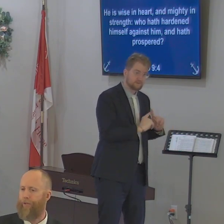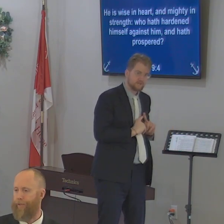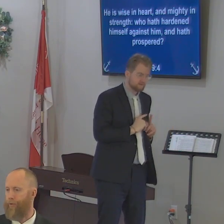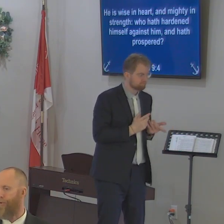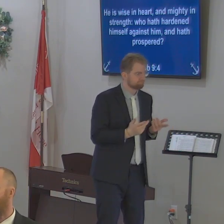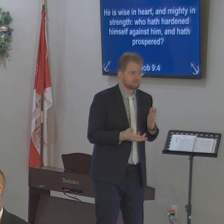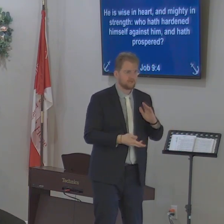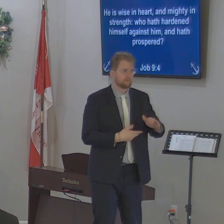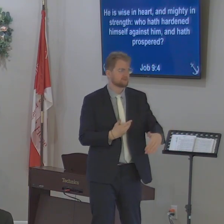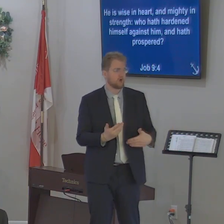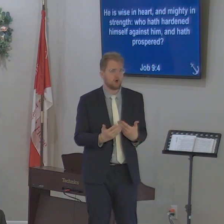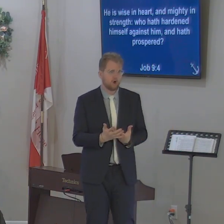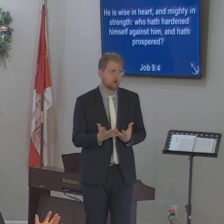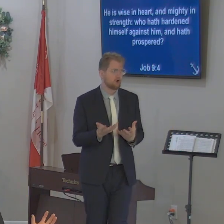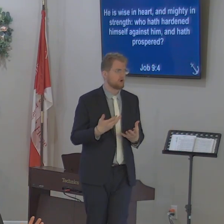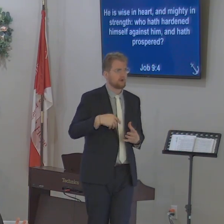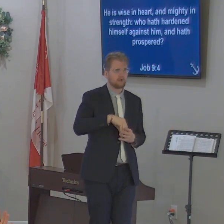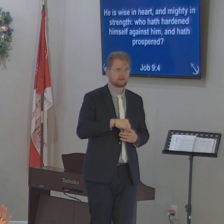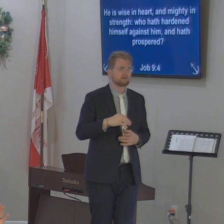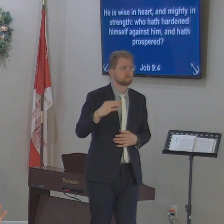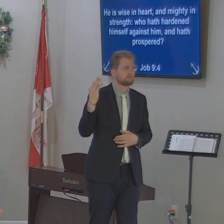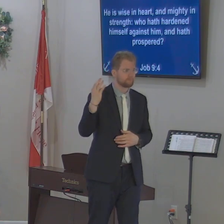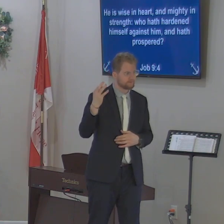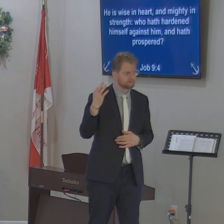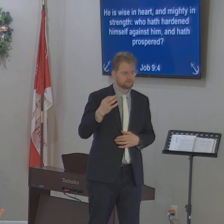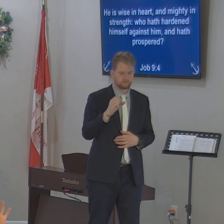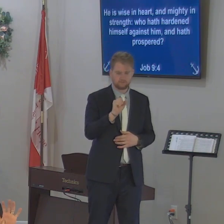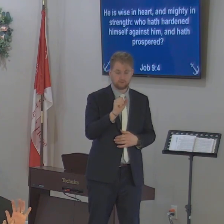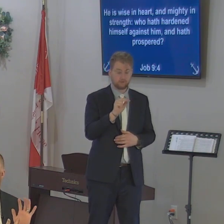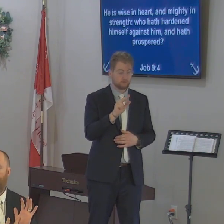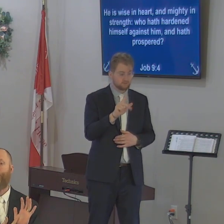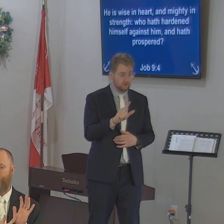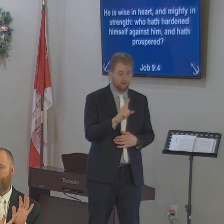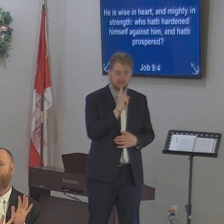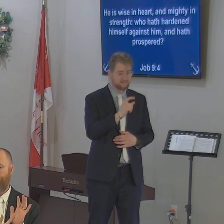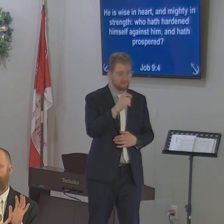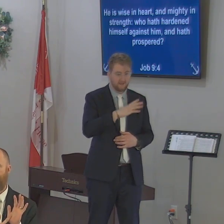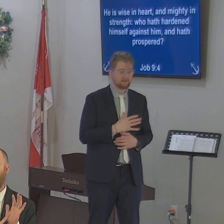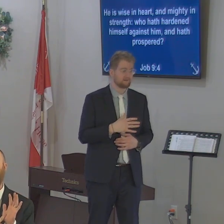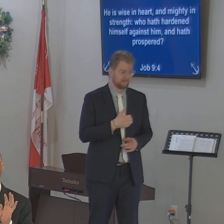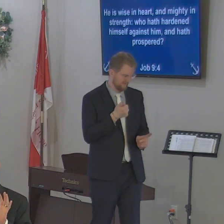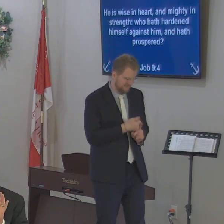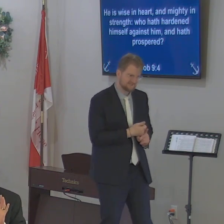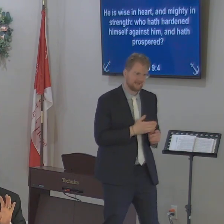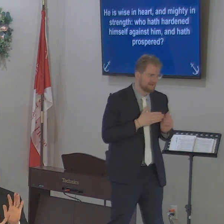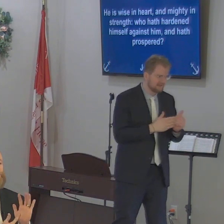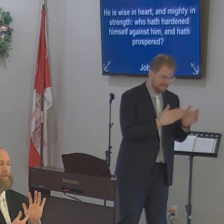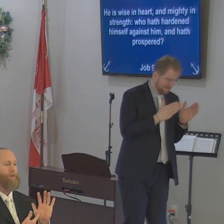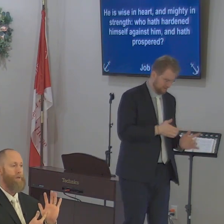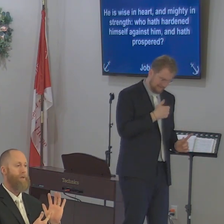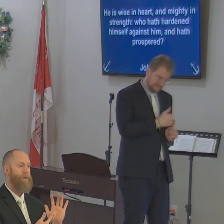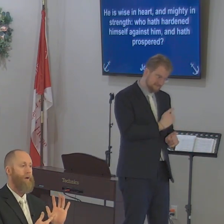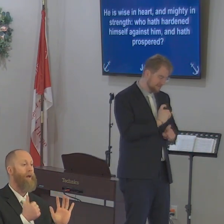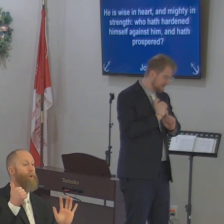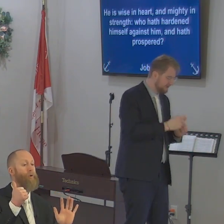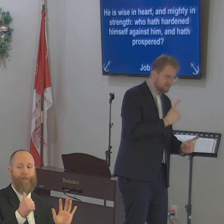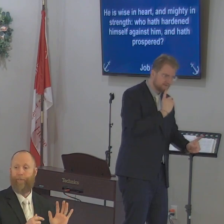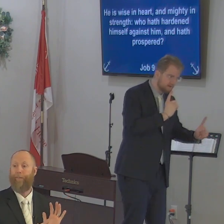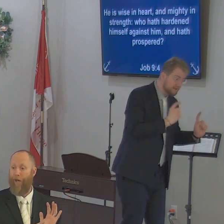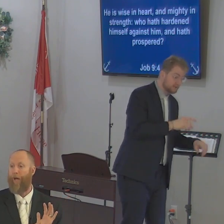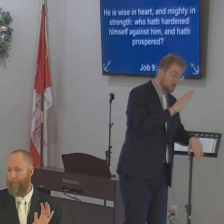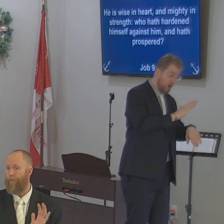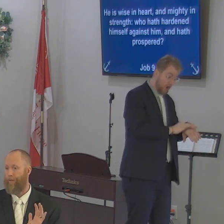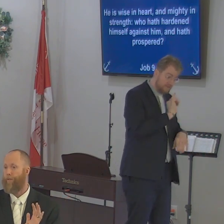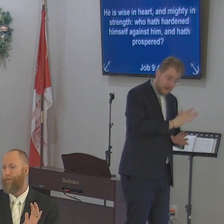Something else that's interesting about Saul, Saul's the man. He's got the papers. He's the leader. He's given the commands. On that road, he'd